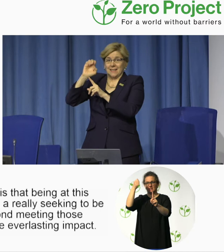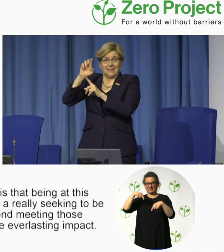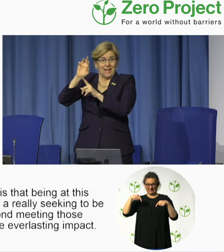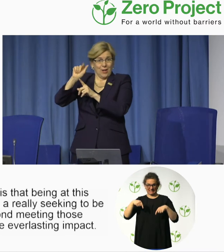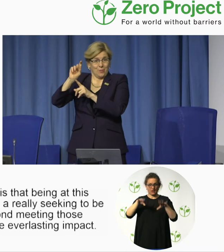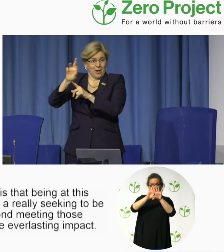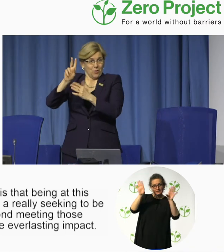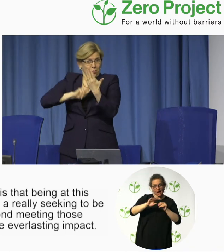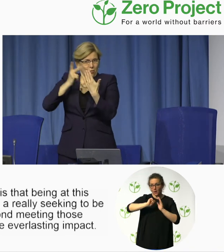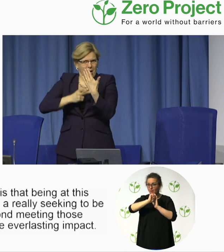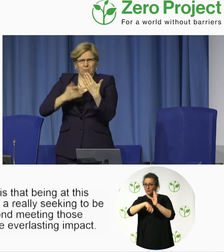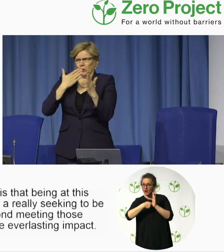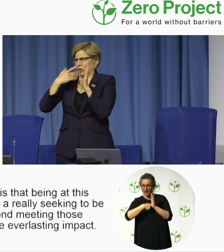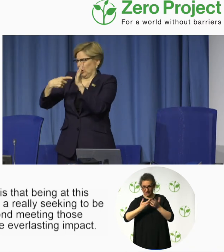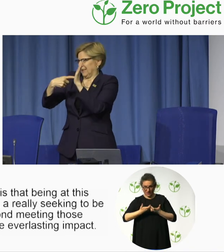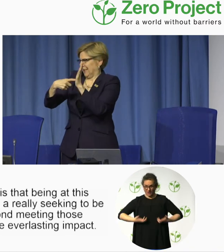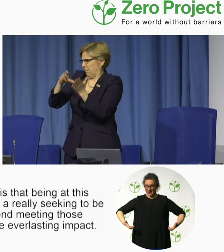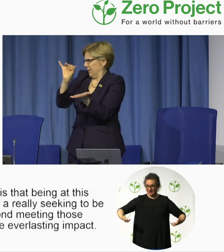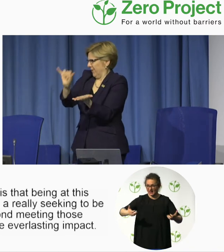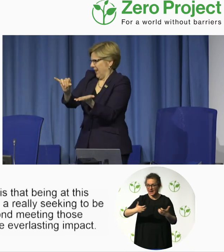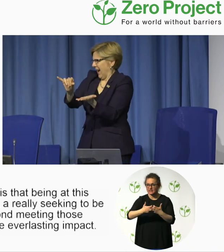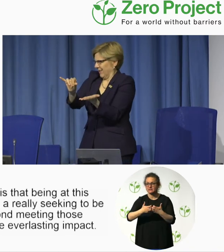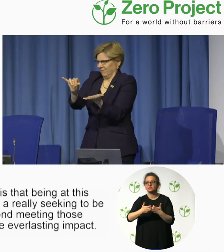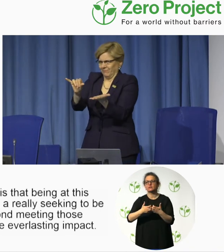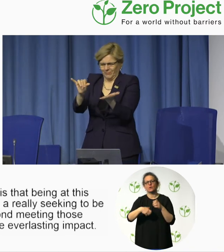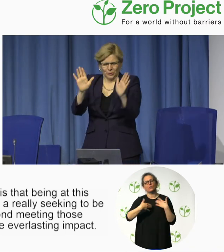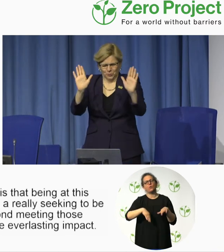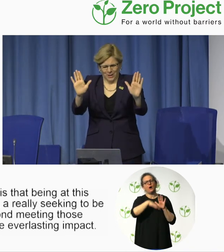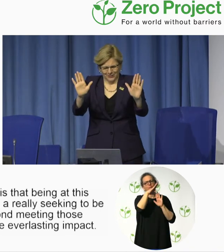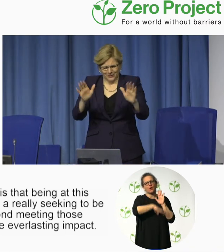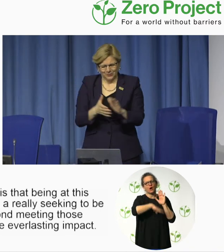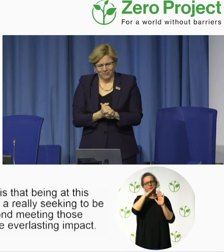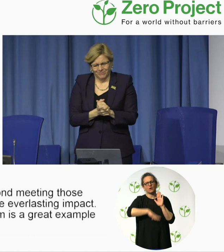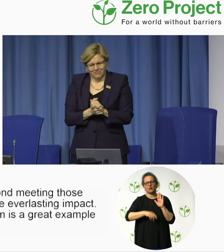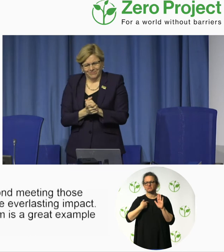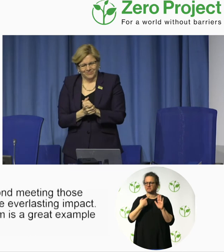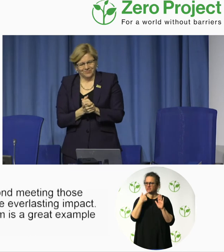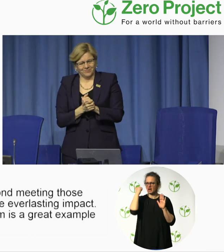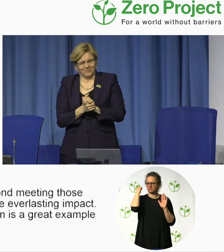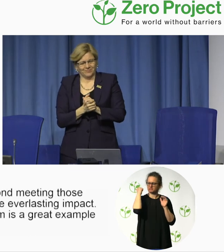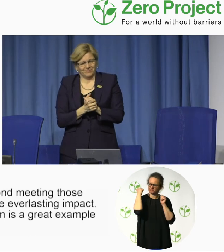The Zero Project and the Accelerator Program is a great example of that.